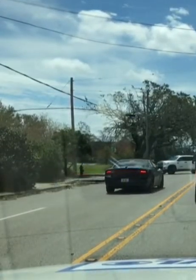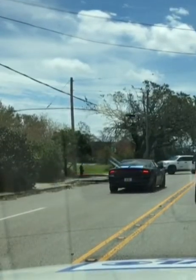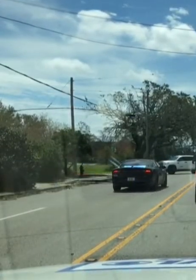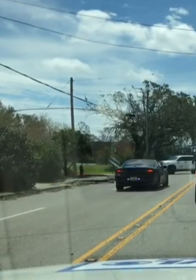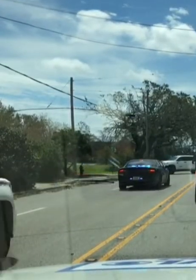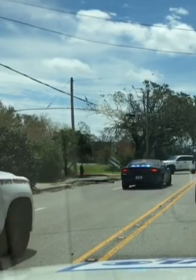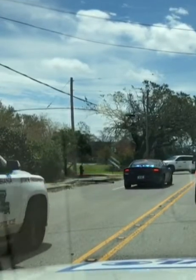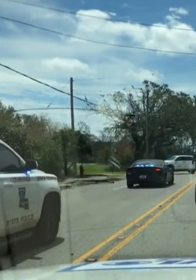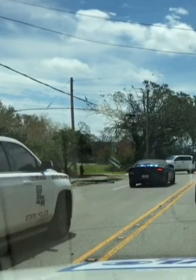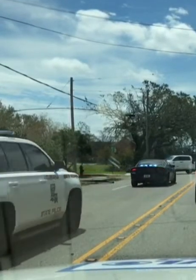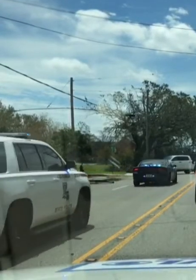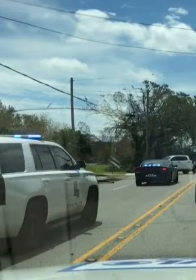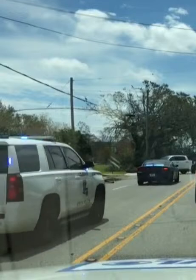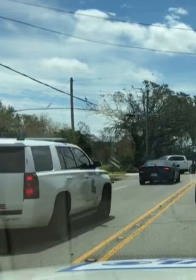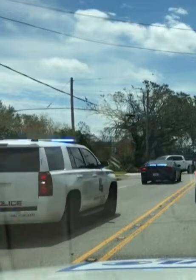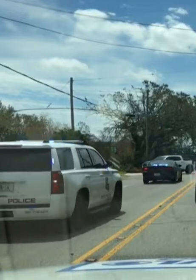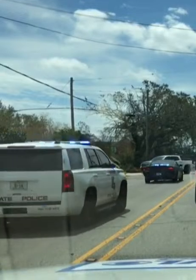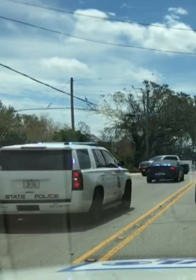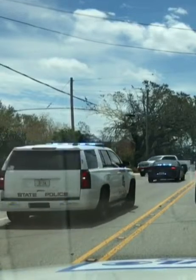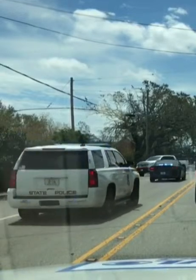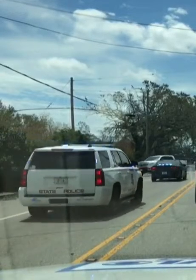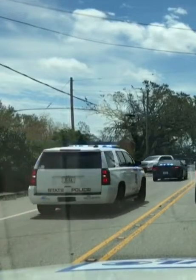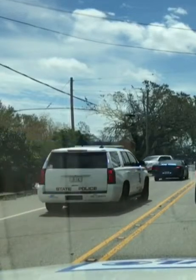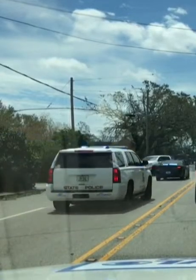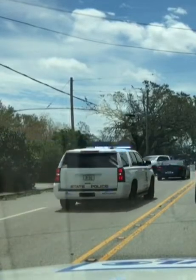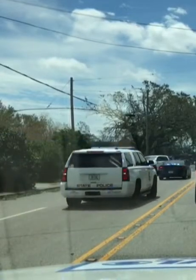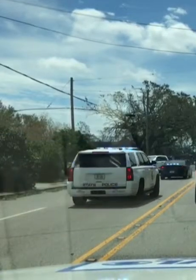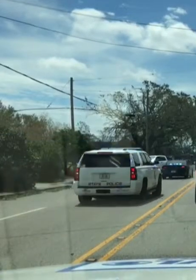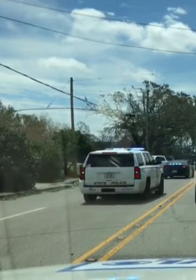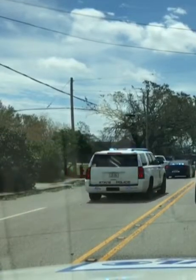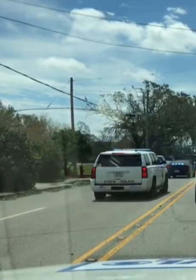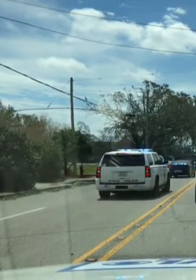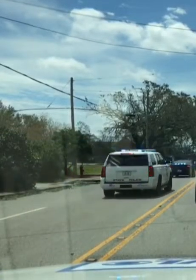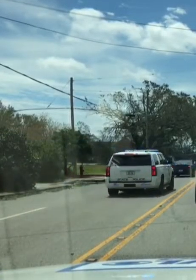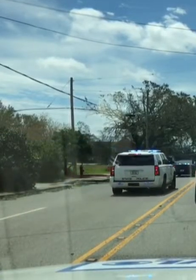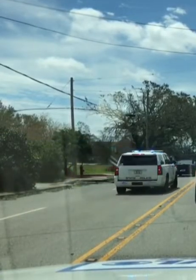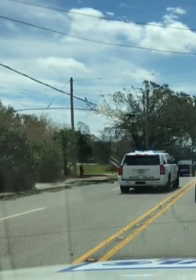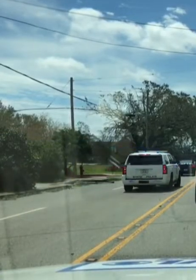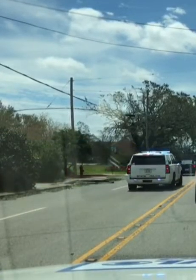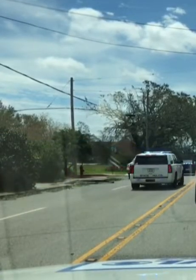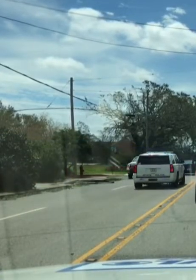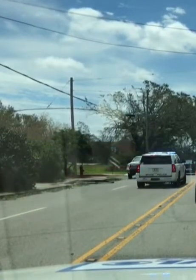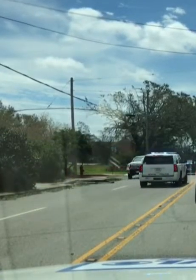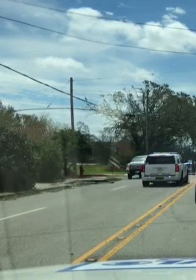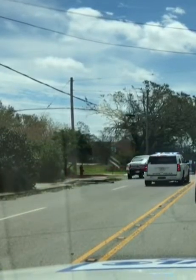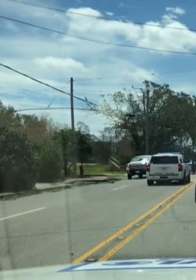things. State troopers and police look like they're coming to investigate what's going on.